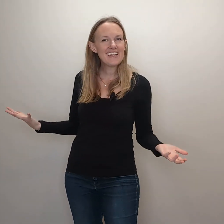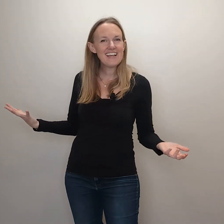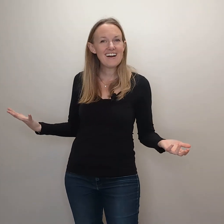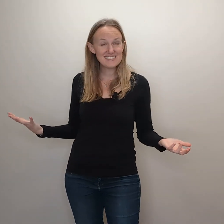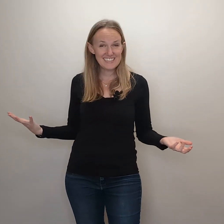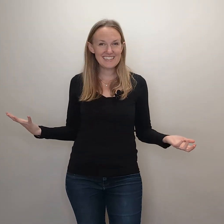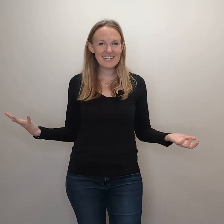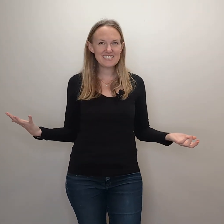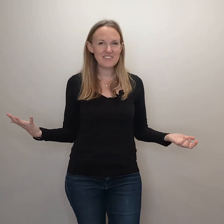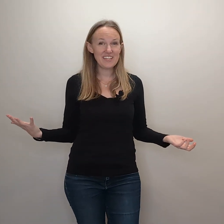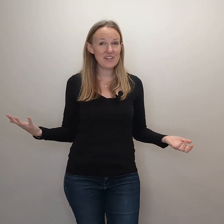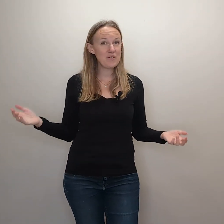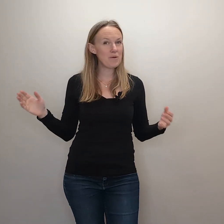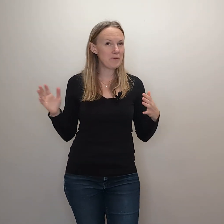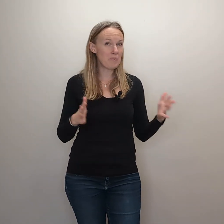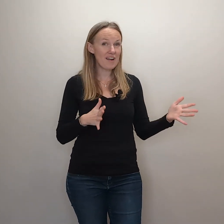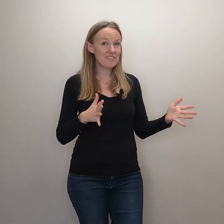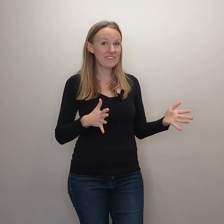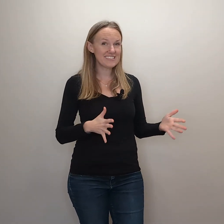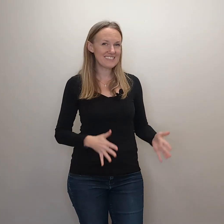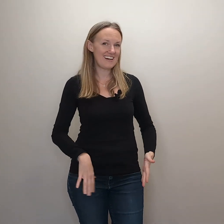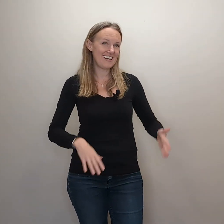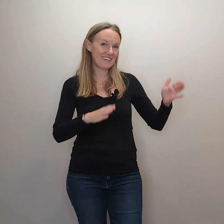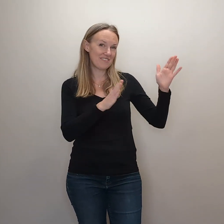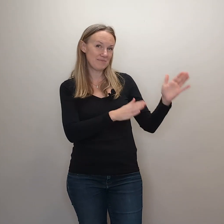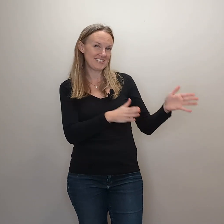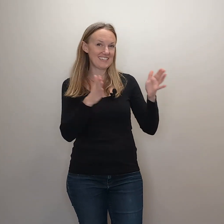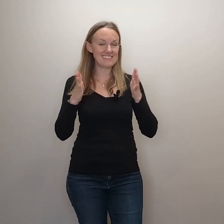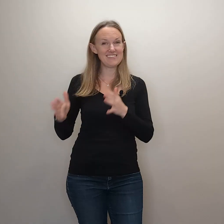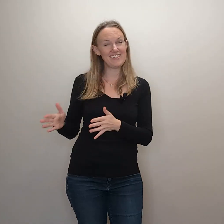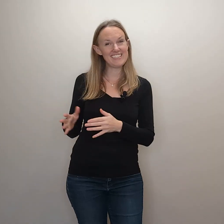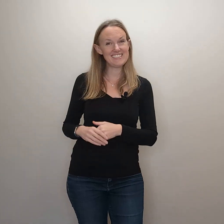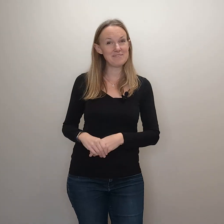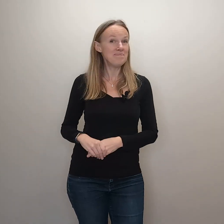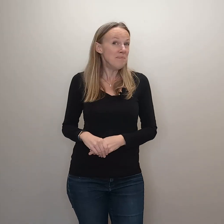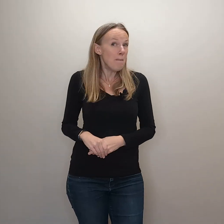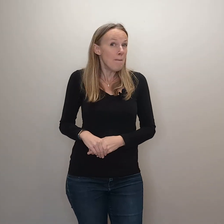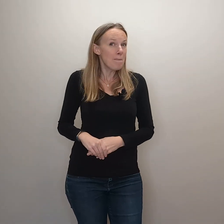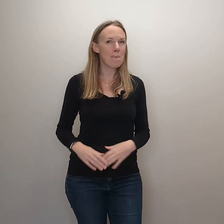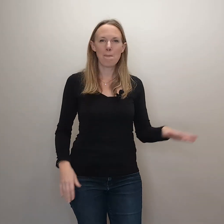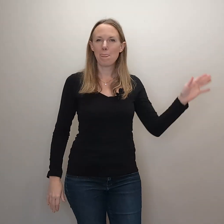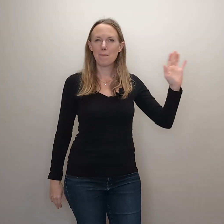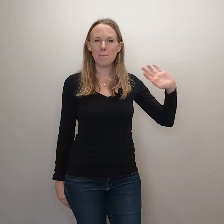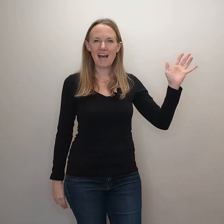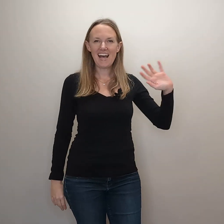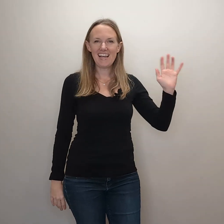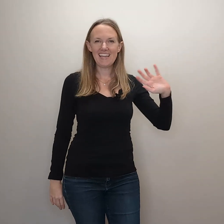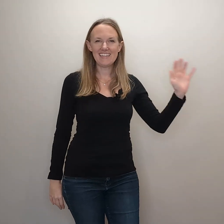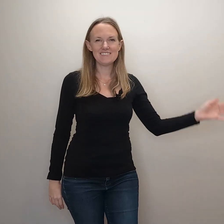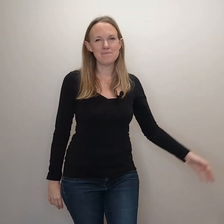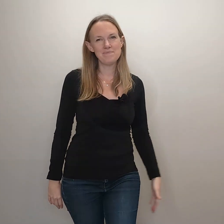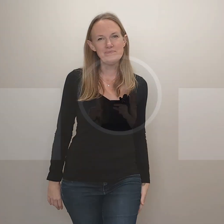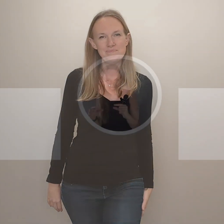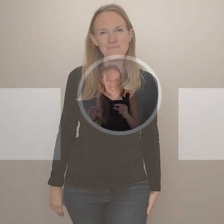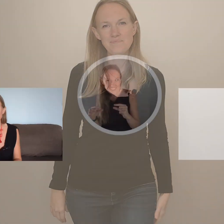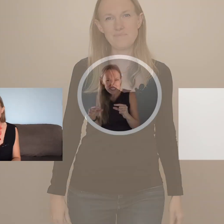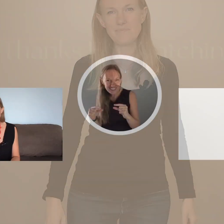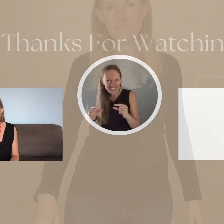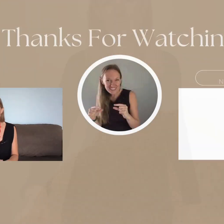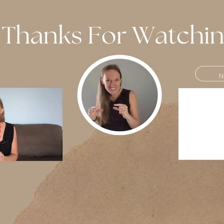ready, I'll see you in the next video when we walk through this song from start to finish. Bye.